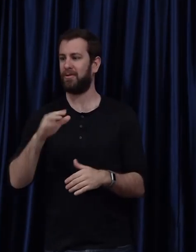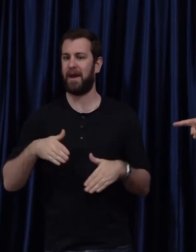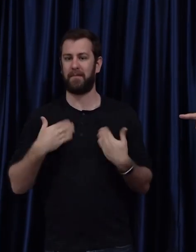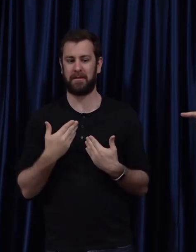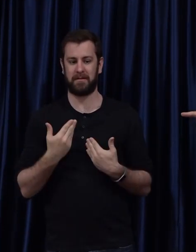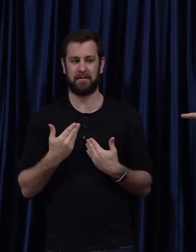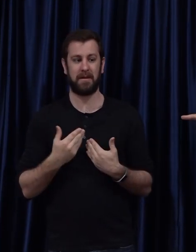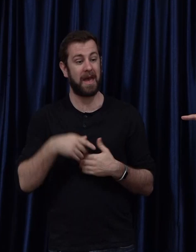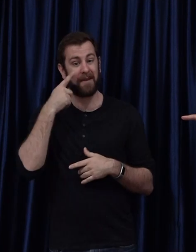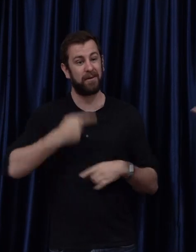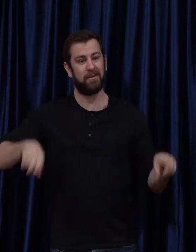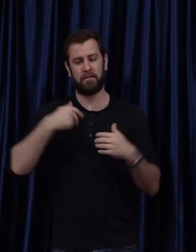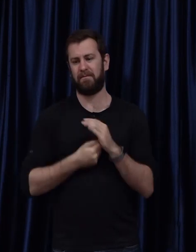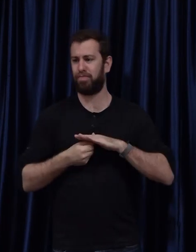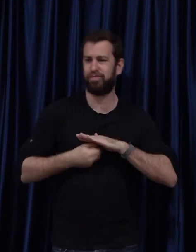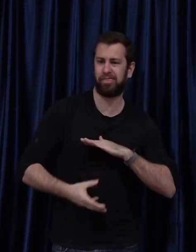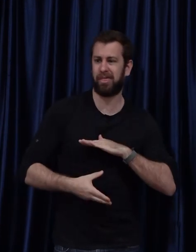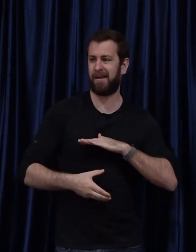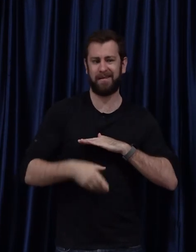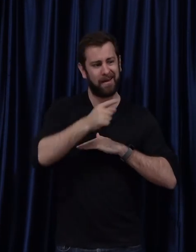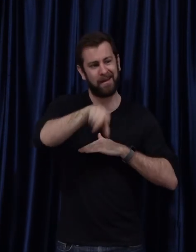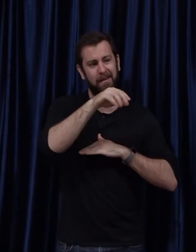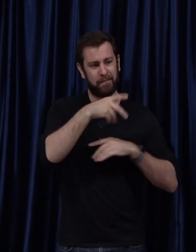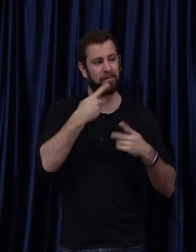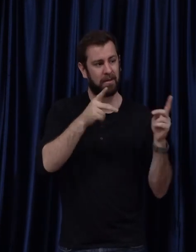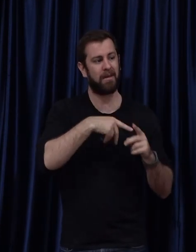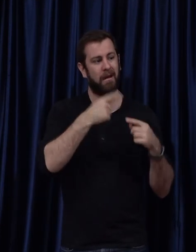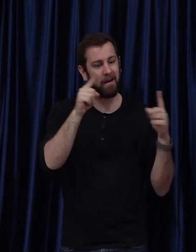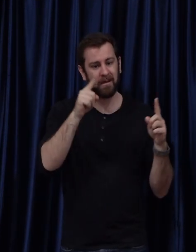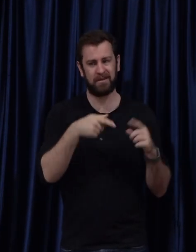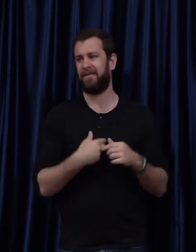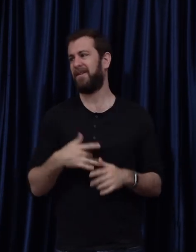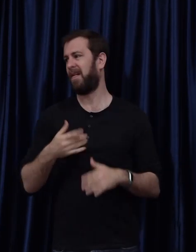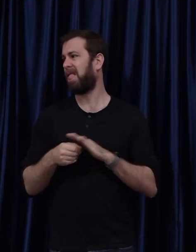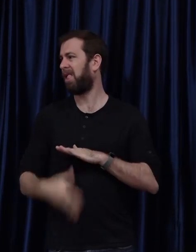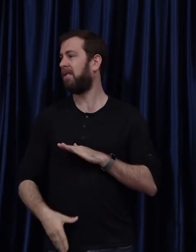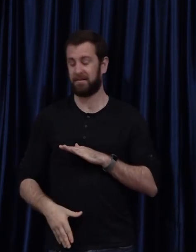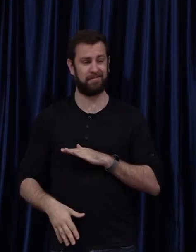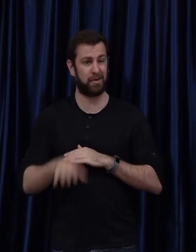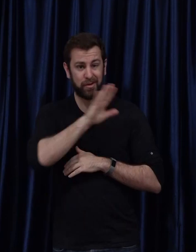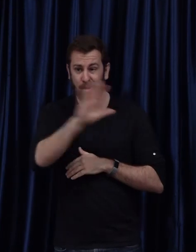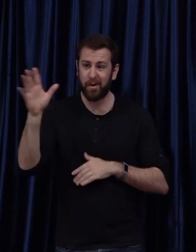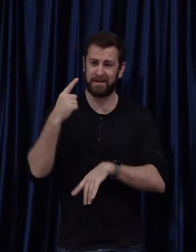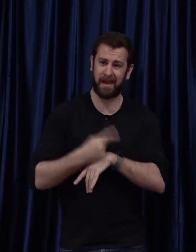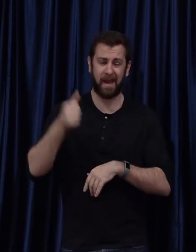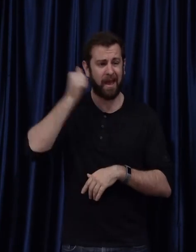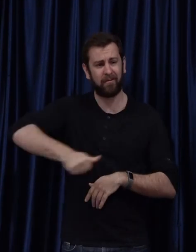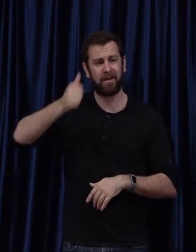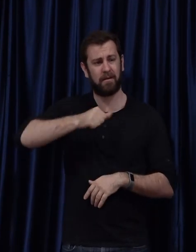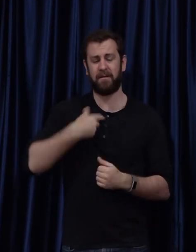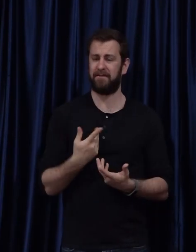the accomplishments of others, then every day of your life will be an added day of agony and depression.